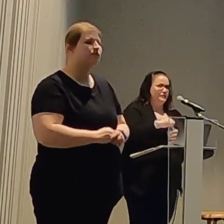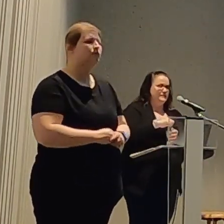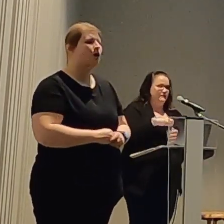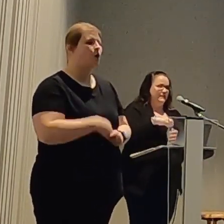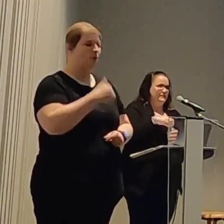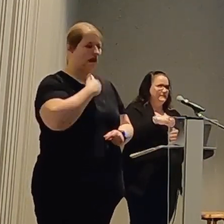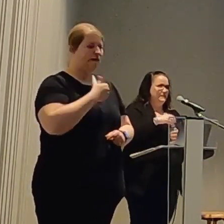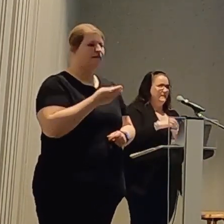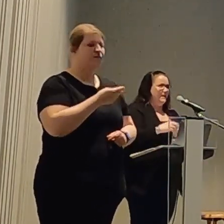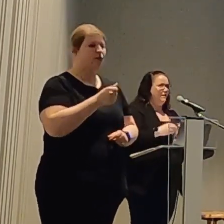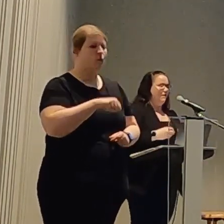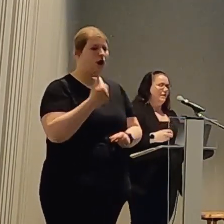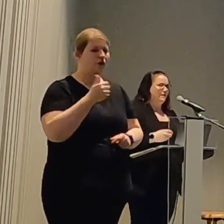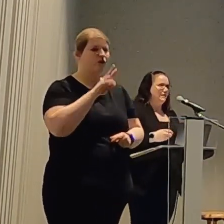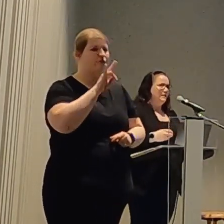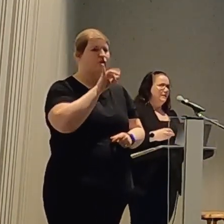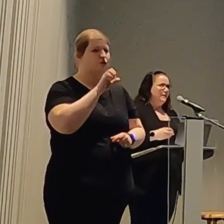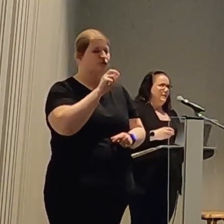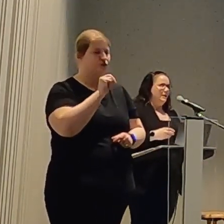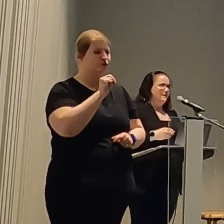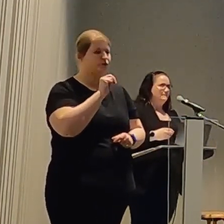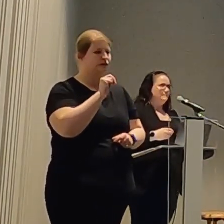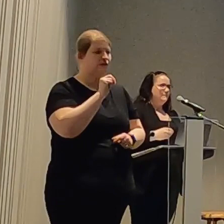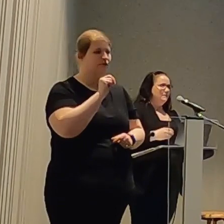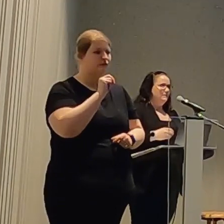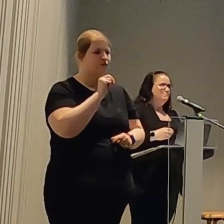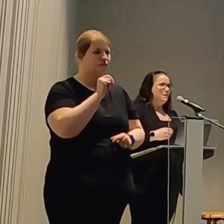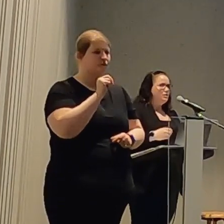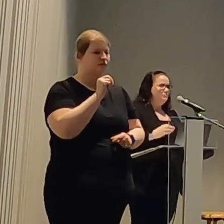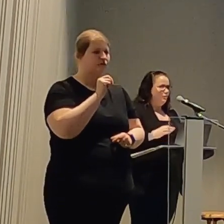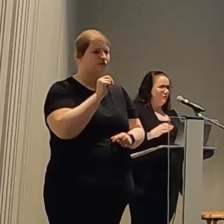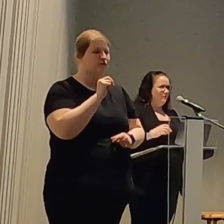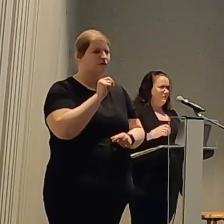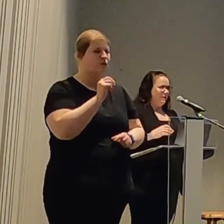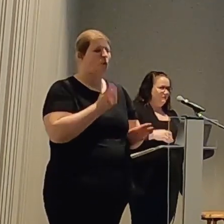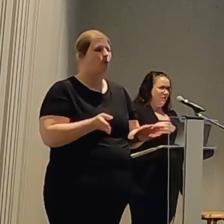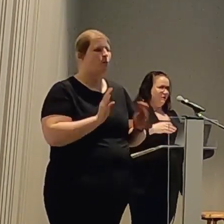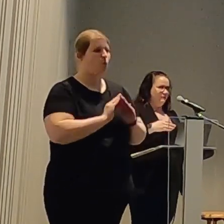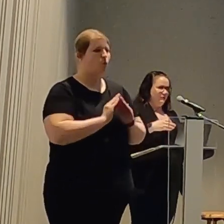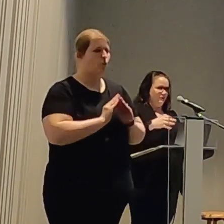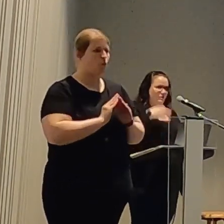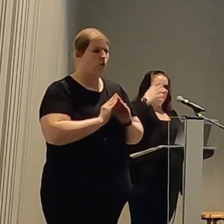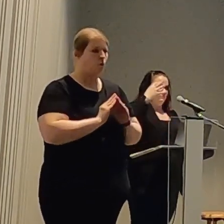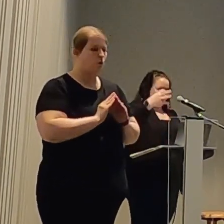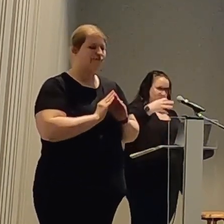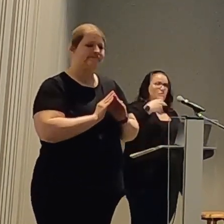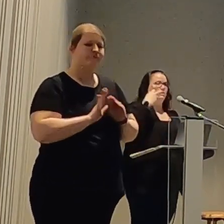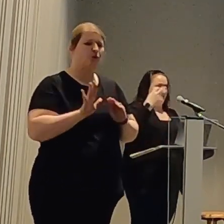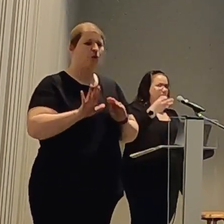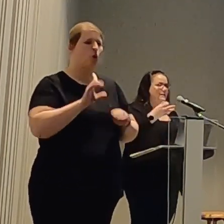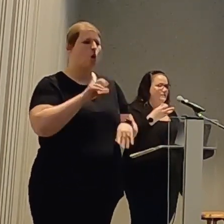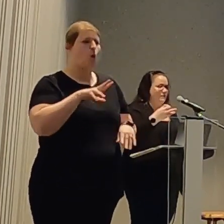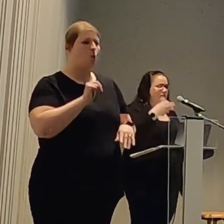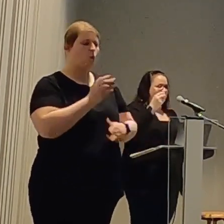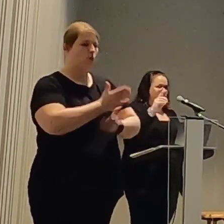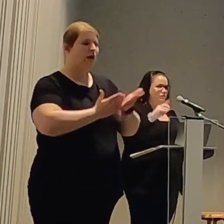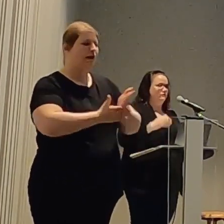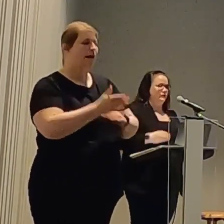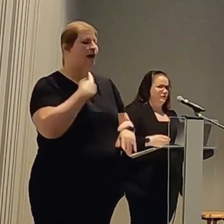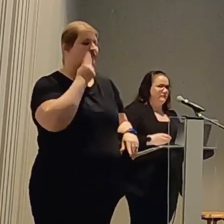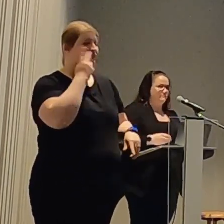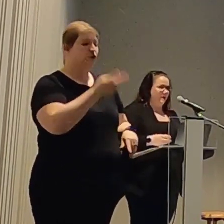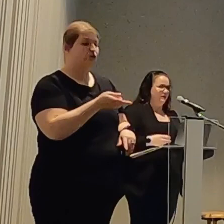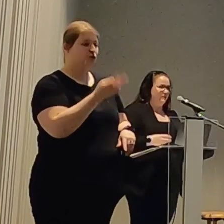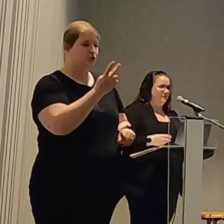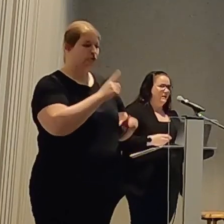other versions of this that are much more kind of her own hand. So I've seen